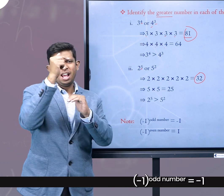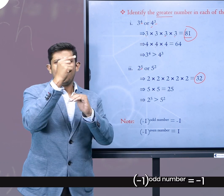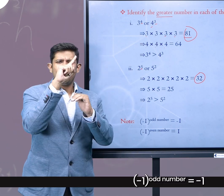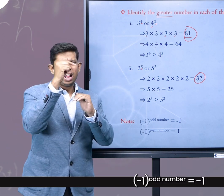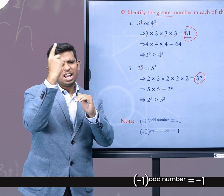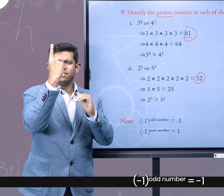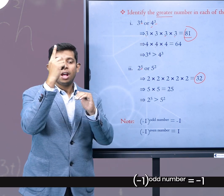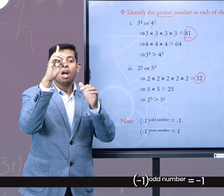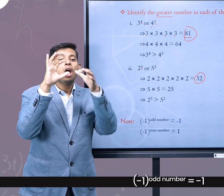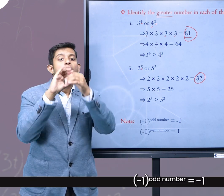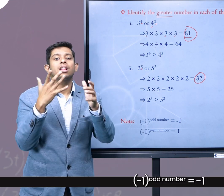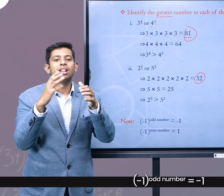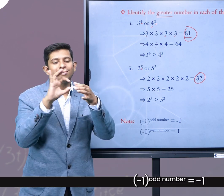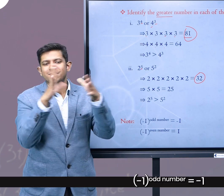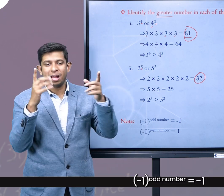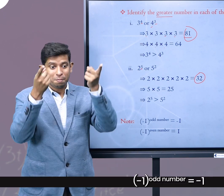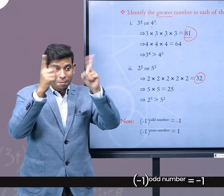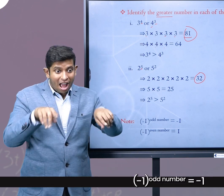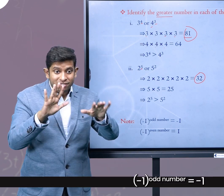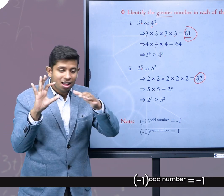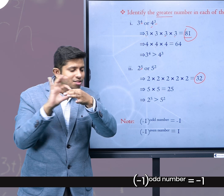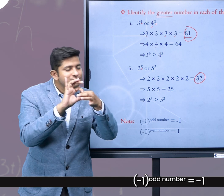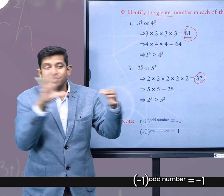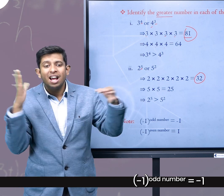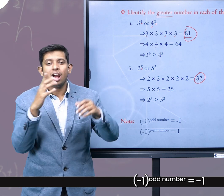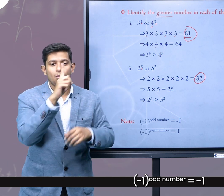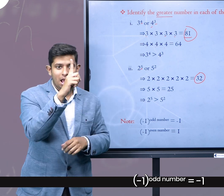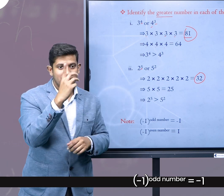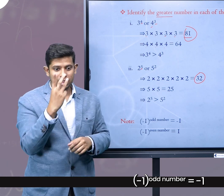minus 1 whole to the power of odd number is equal to minus 1.